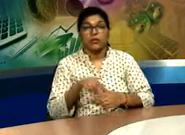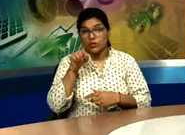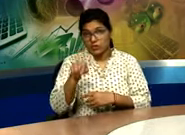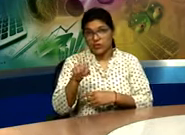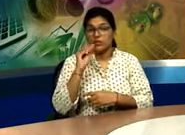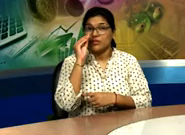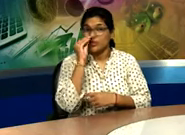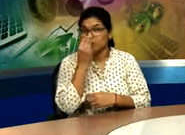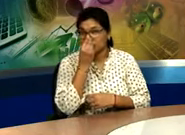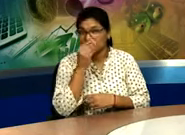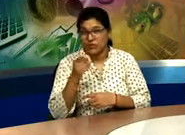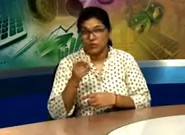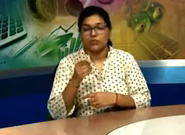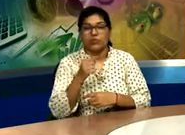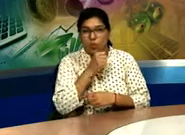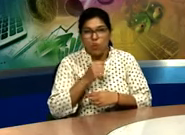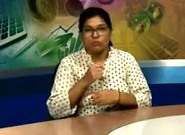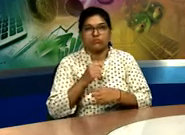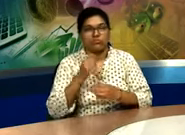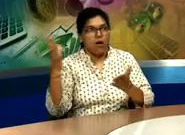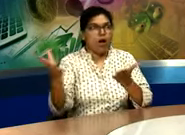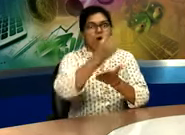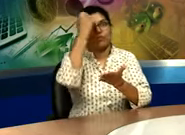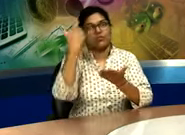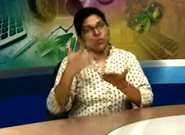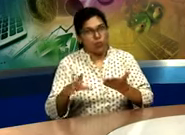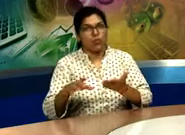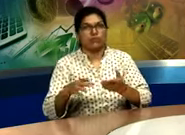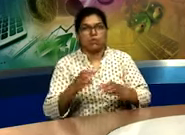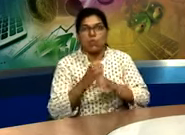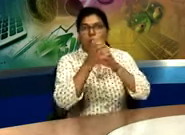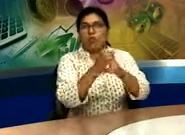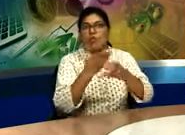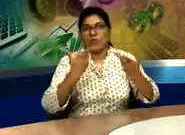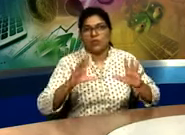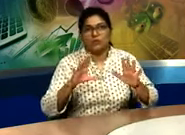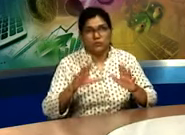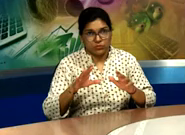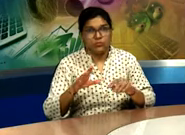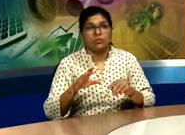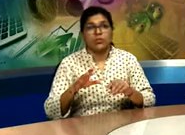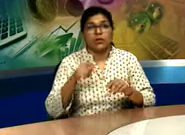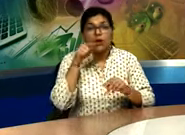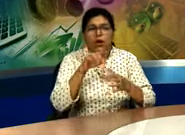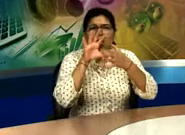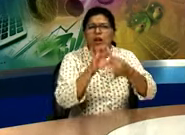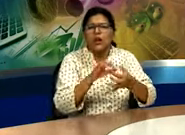Thimaka she received the National